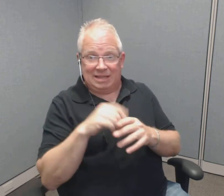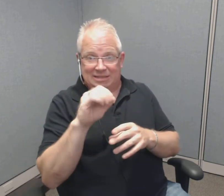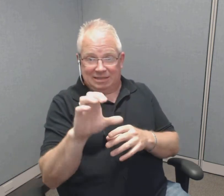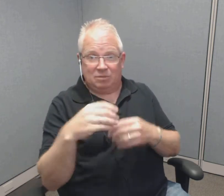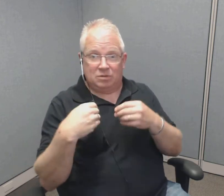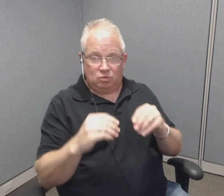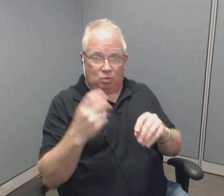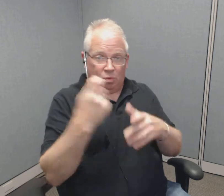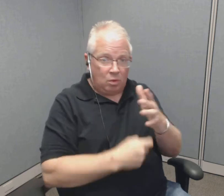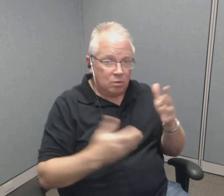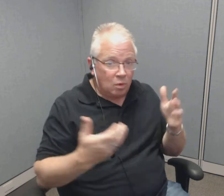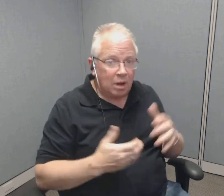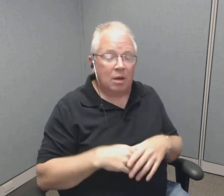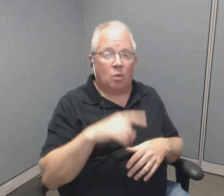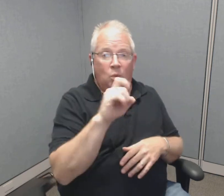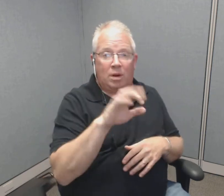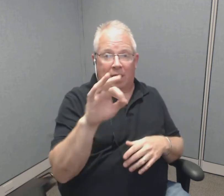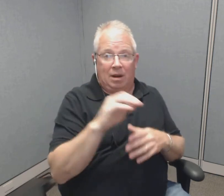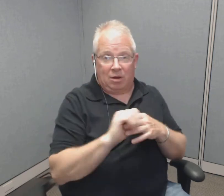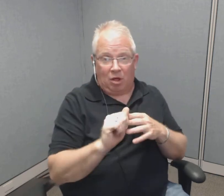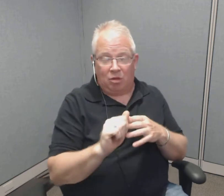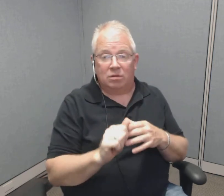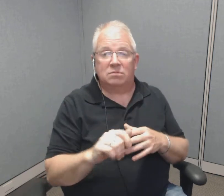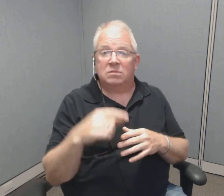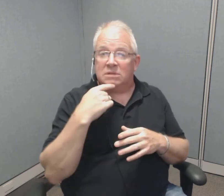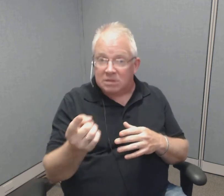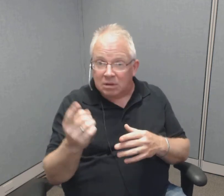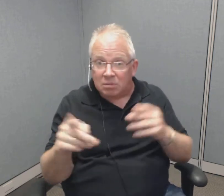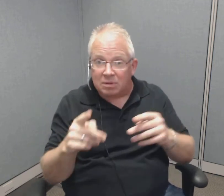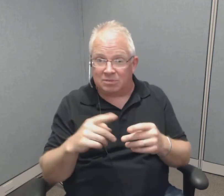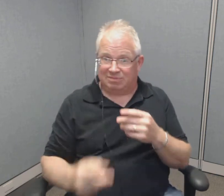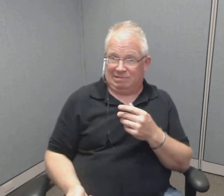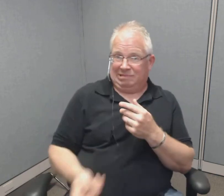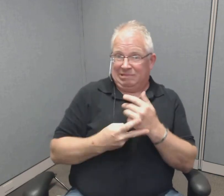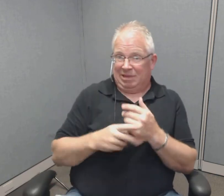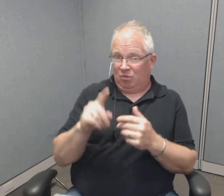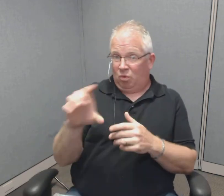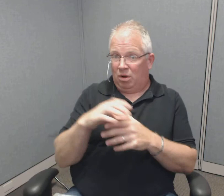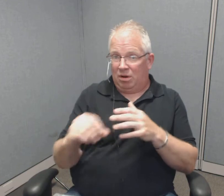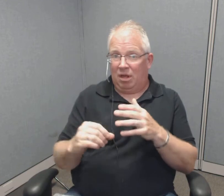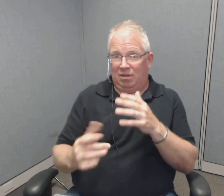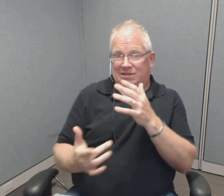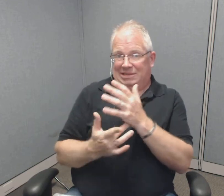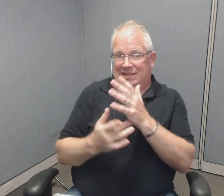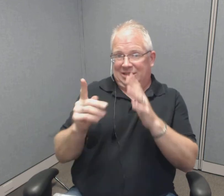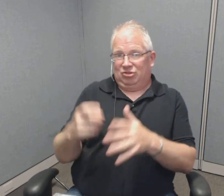for $199. Topol tells his patient he just saved a $100 technician's fee. So are we